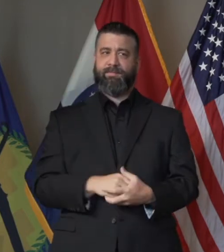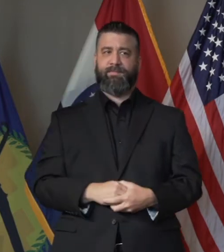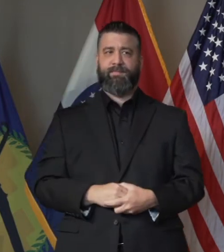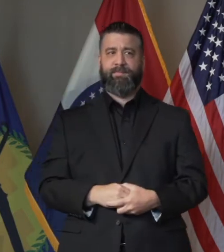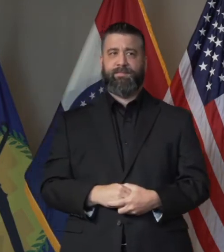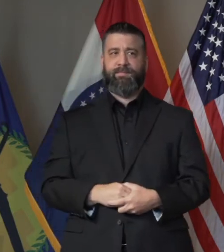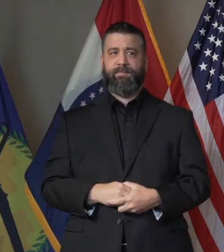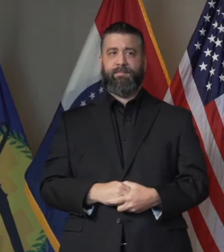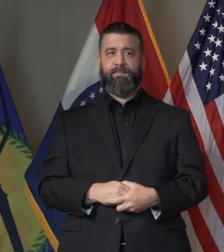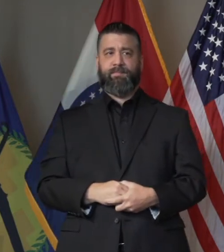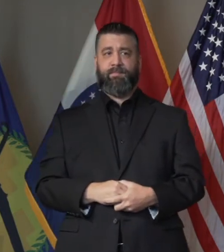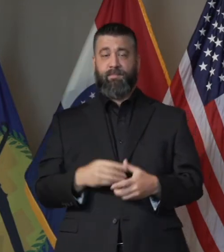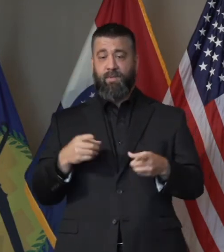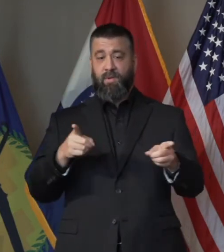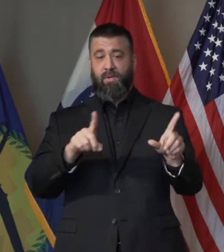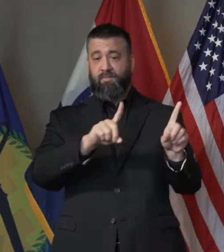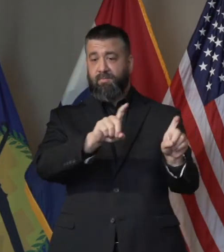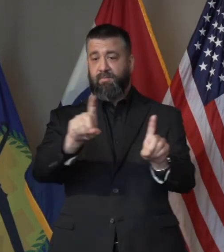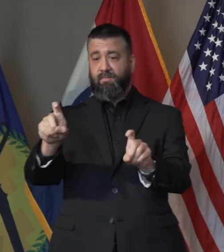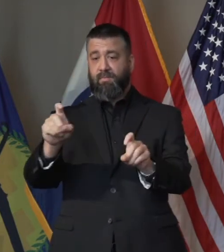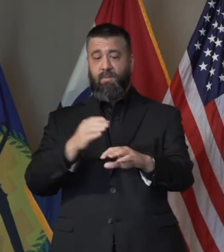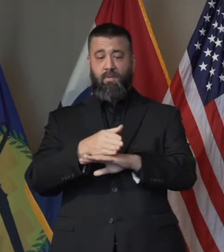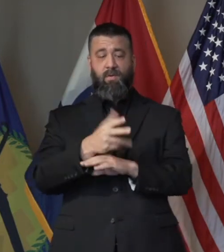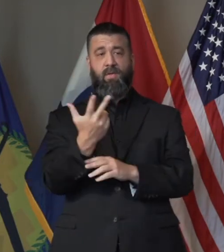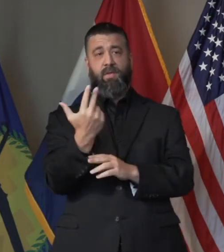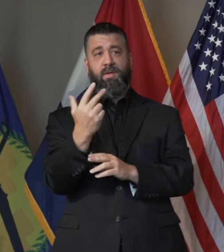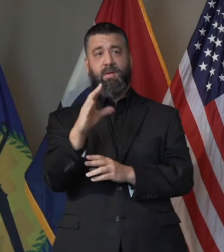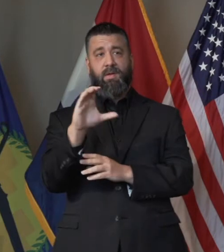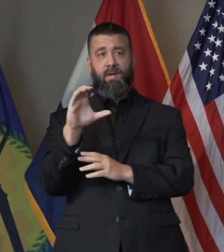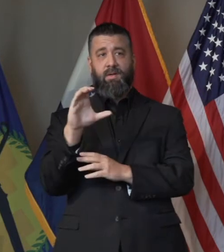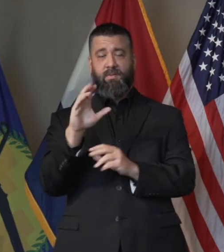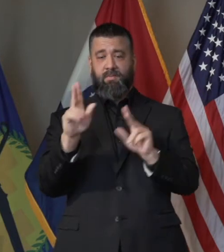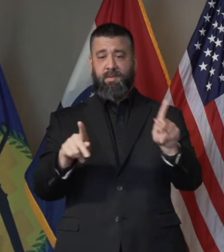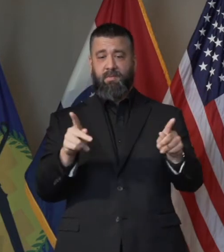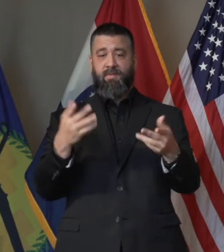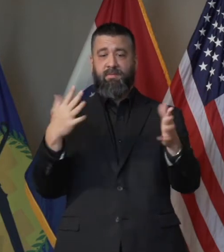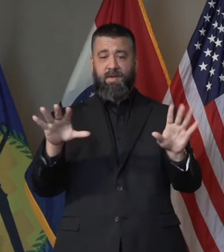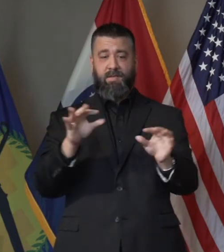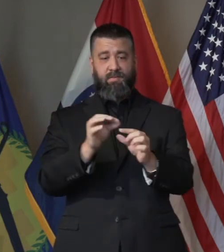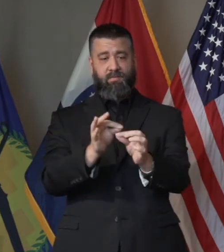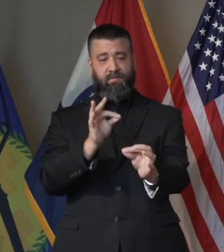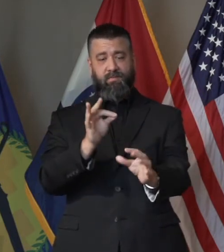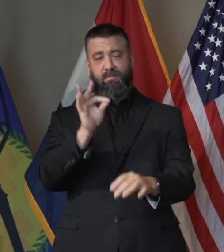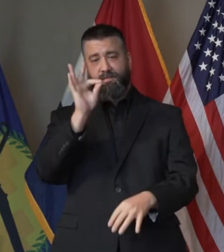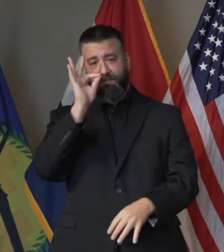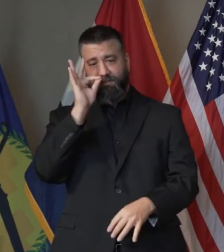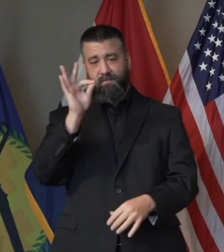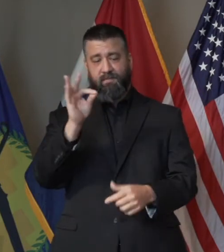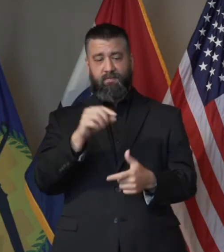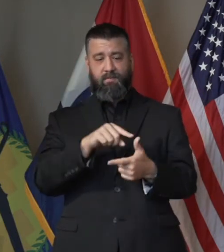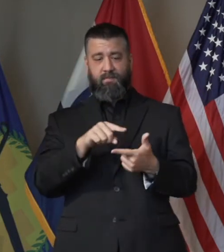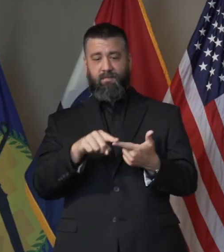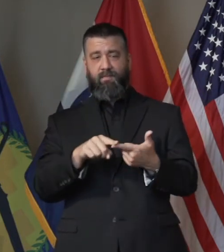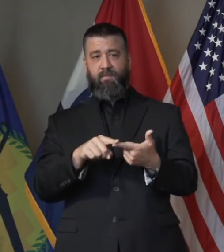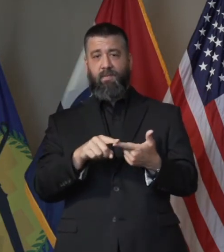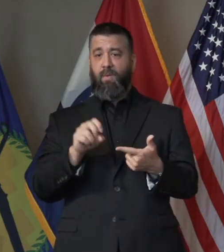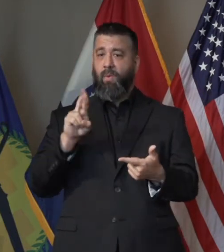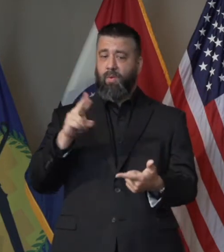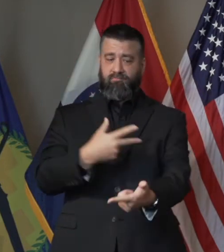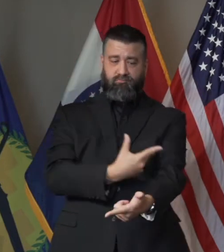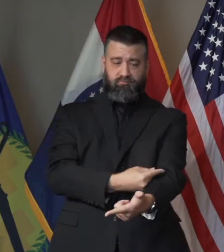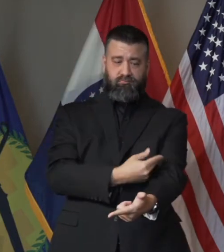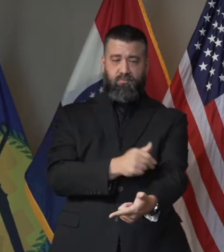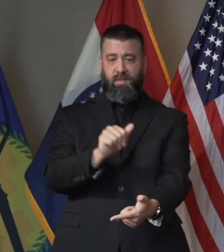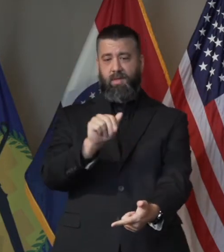the course of the survey, more than 1,300 county residents received a diagnostic test through a PCR nasal swab or an